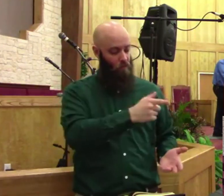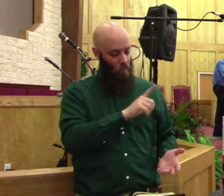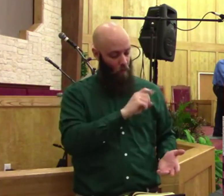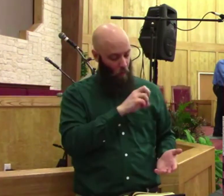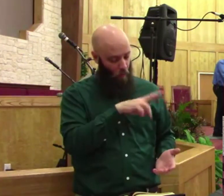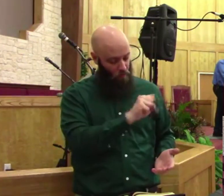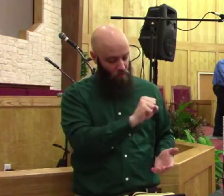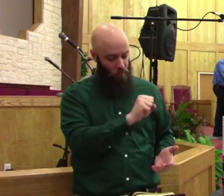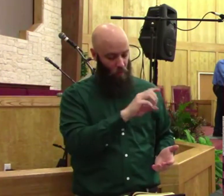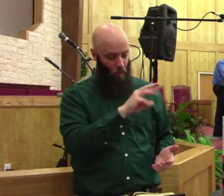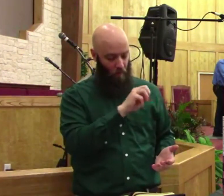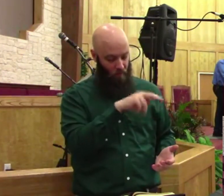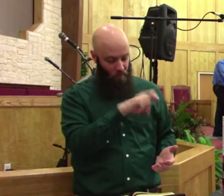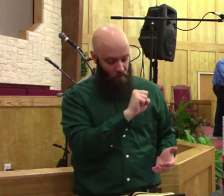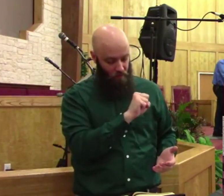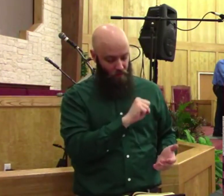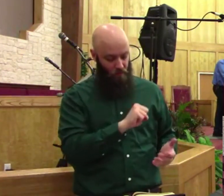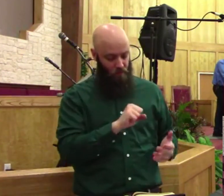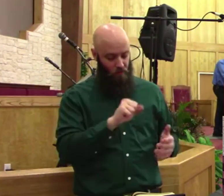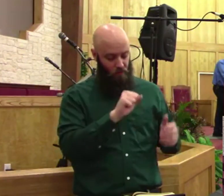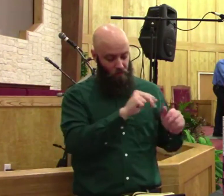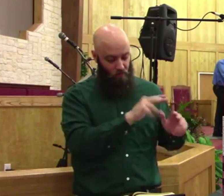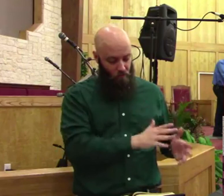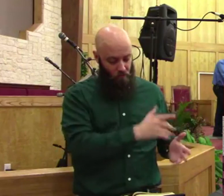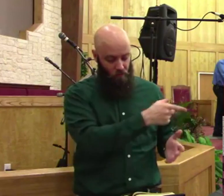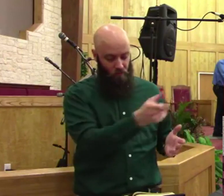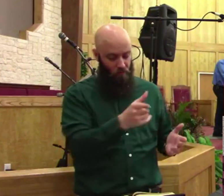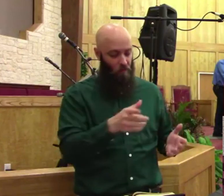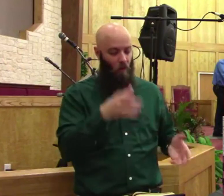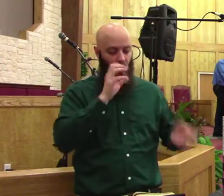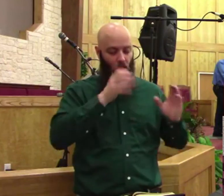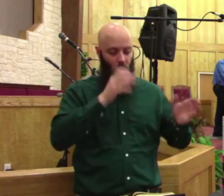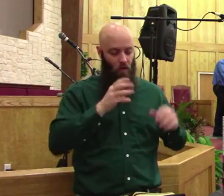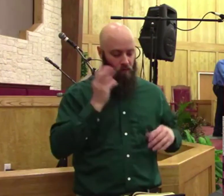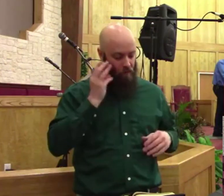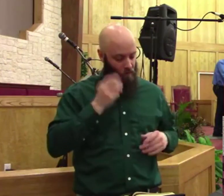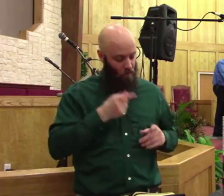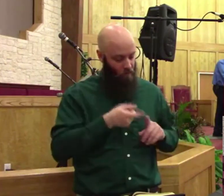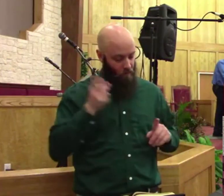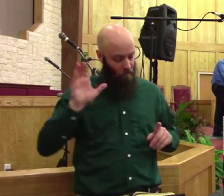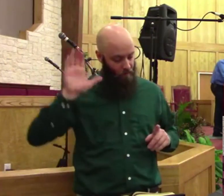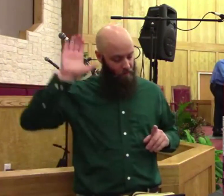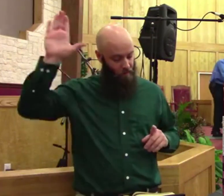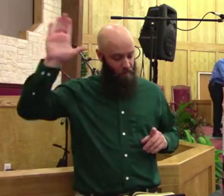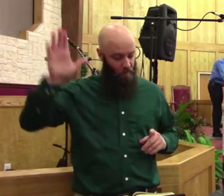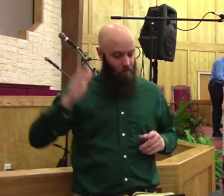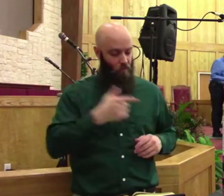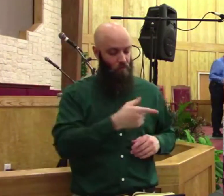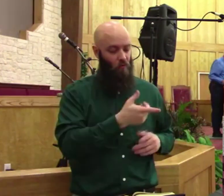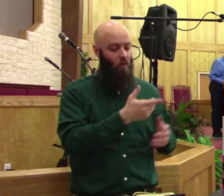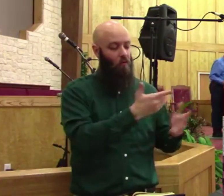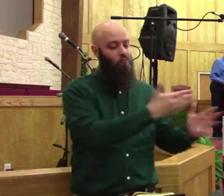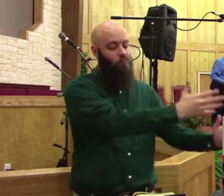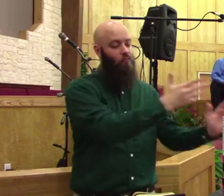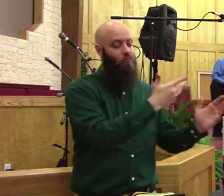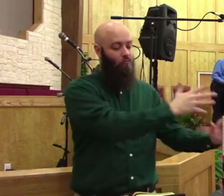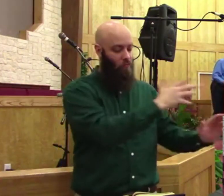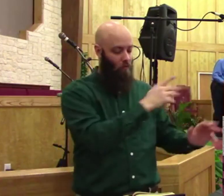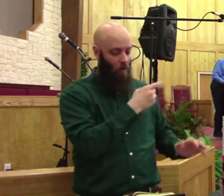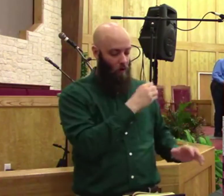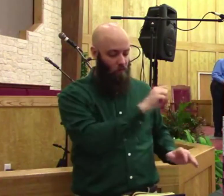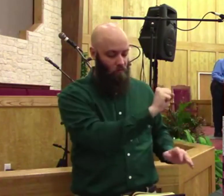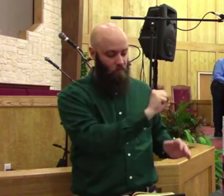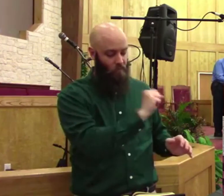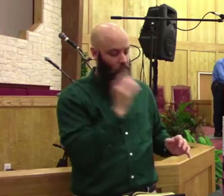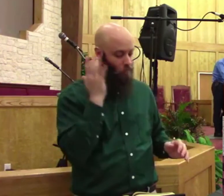wives, and your concubines have drunk wine from them. And you have praised the gods of silver and gold,